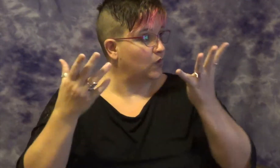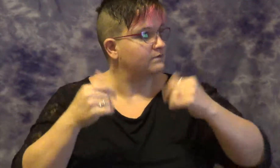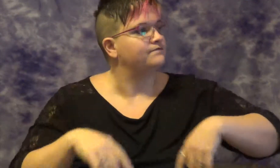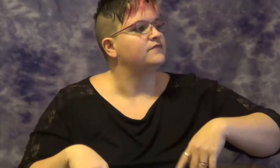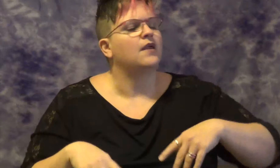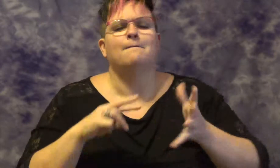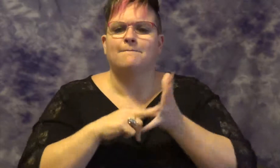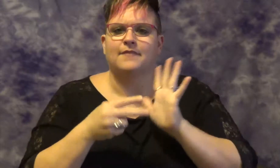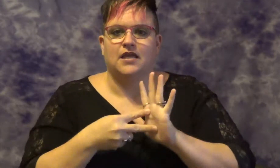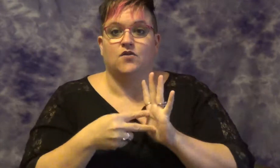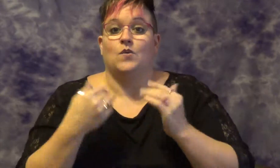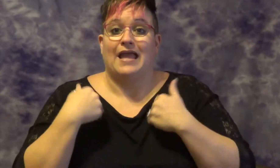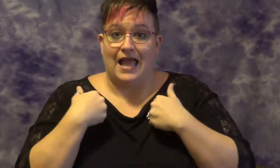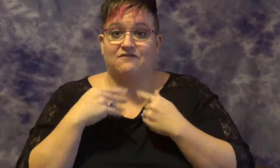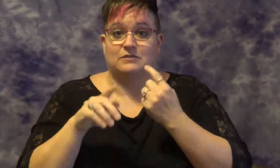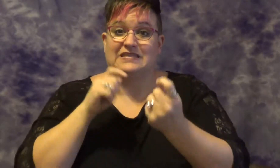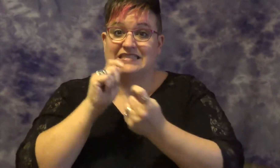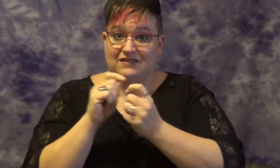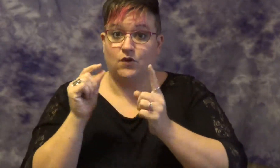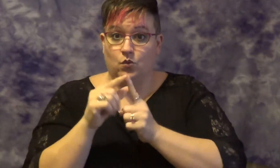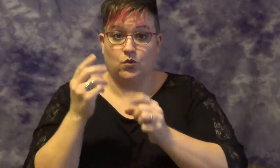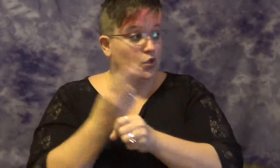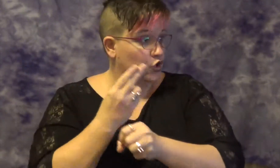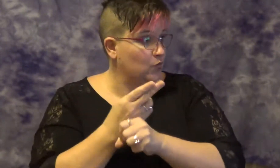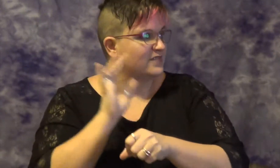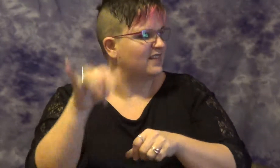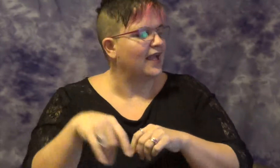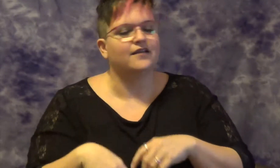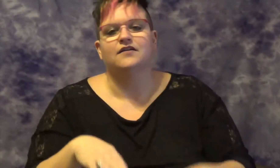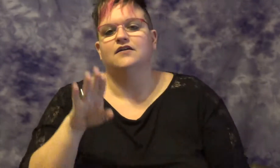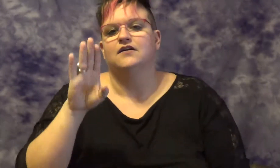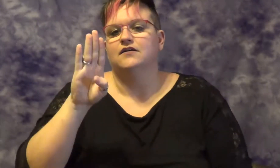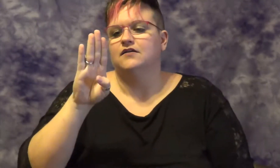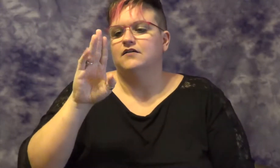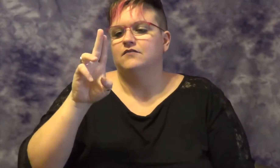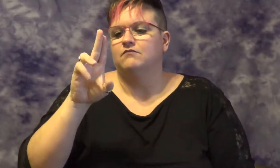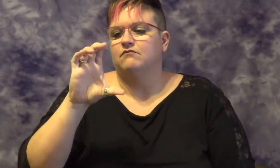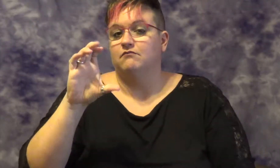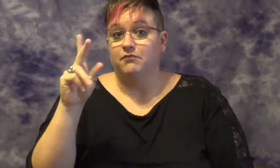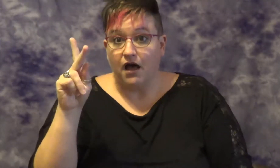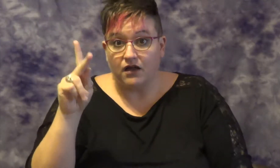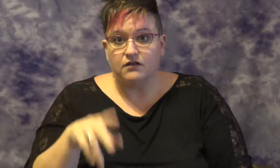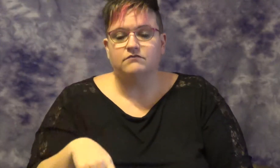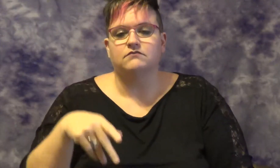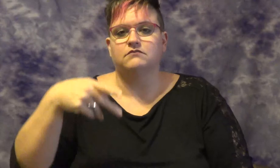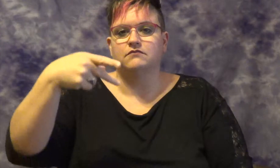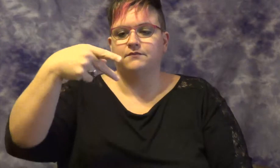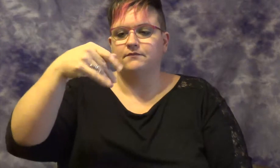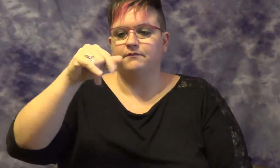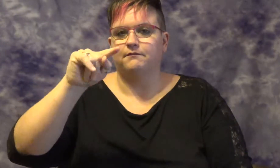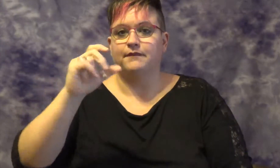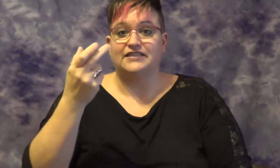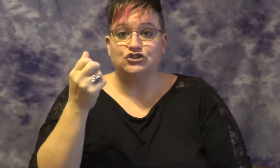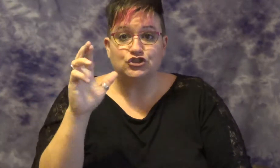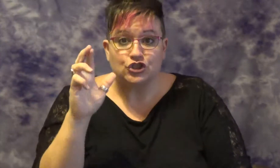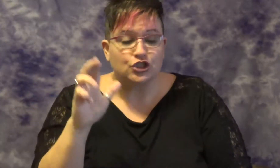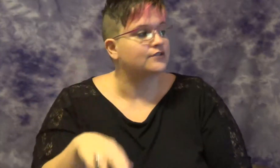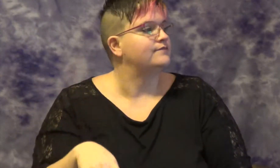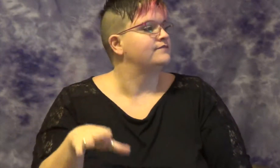Ill-equivocal language means that you're going to have a language where you deliberately